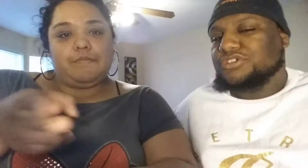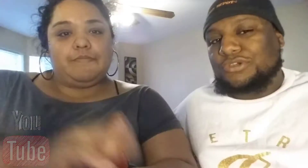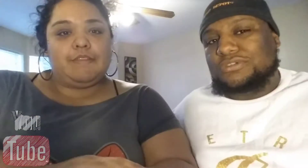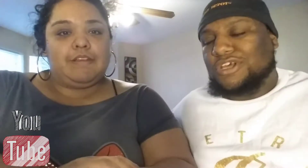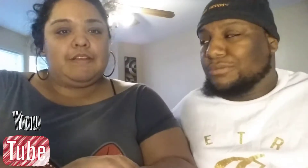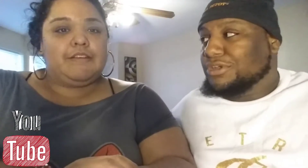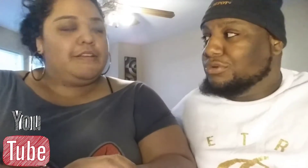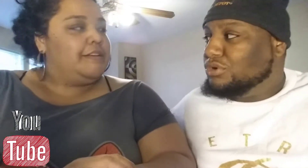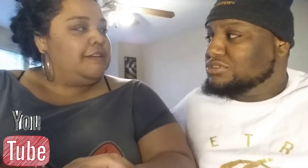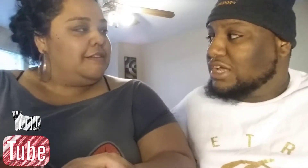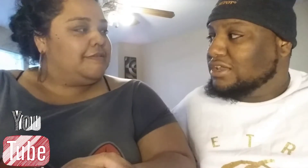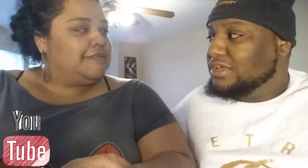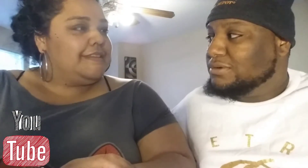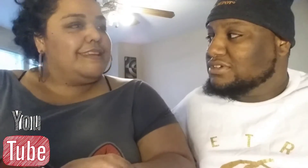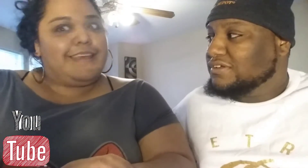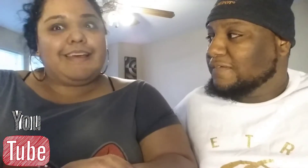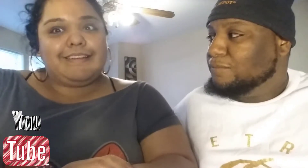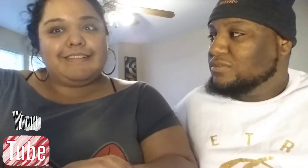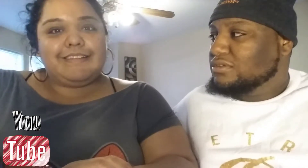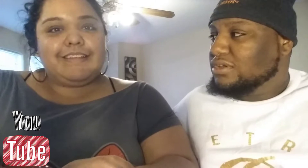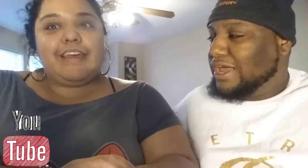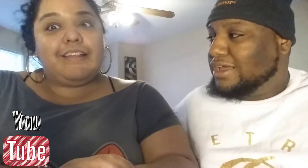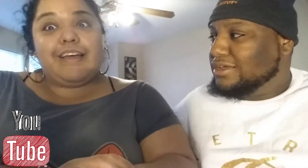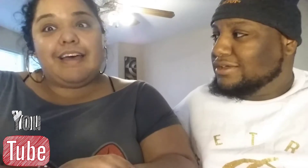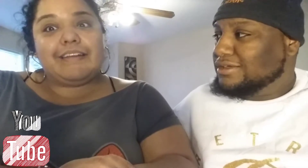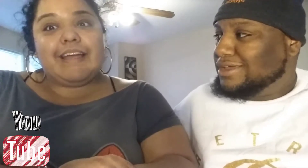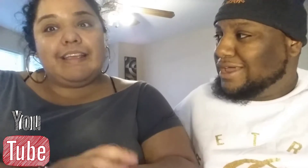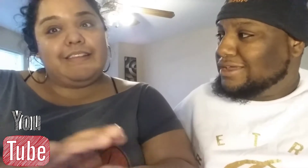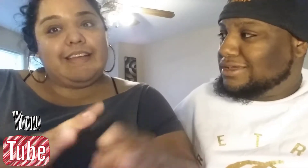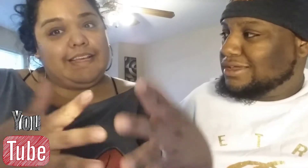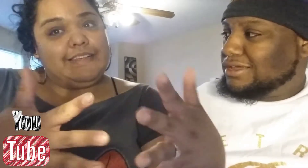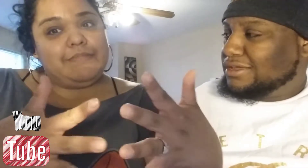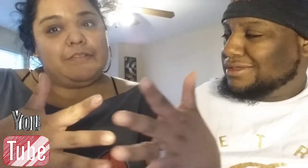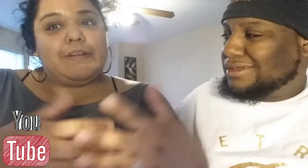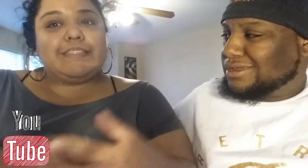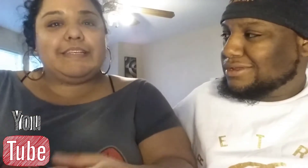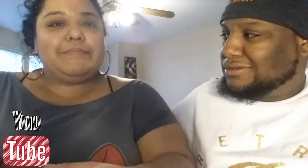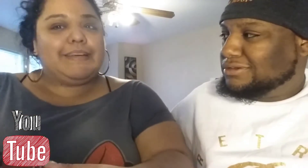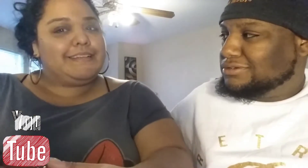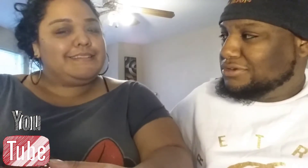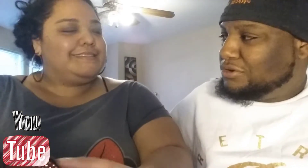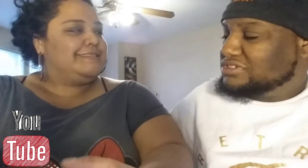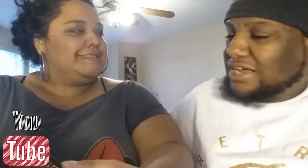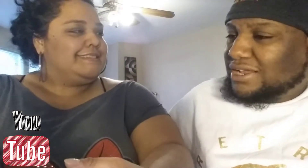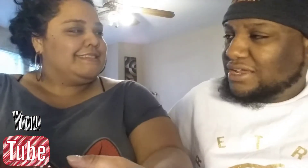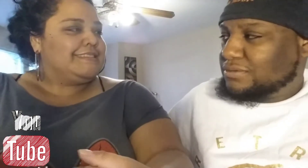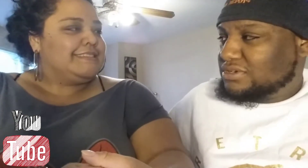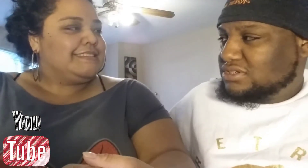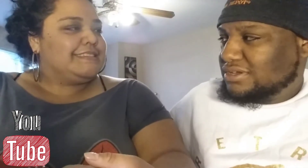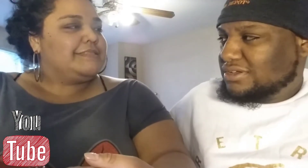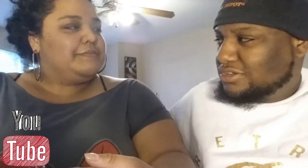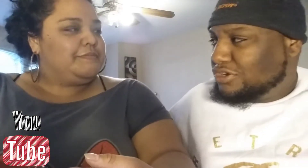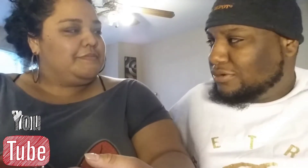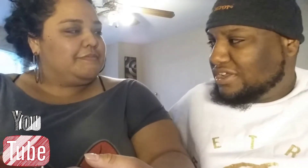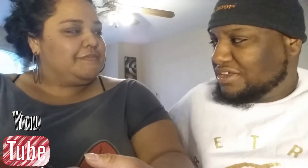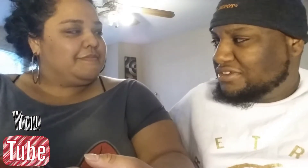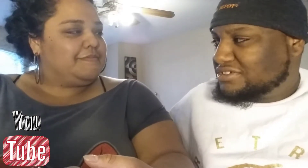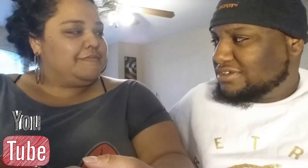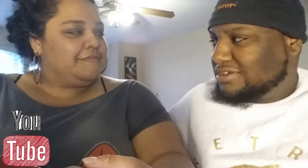So you telling me you know sign language? Yeah. Not a lot. I'm a little rusty, but... So you know sign language. Mm-hmm. You know English